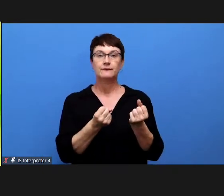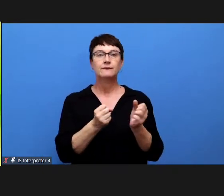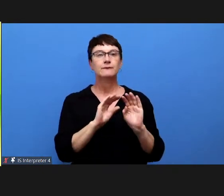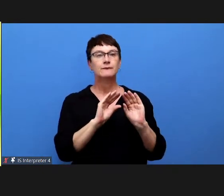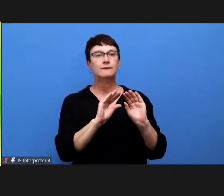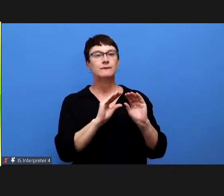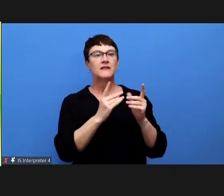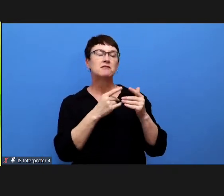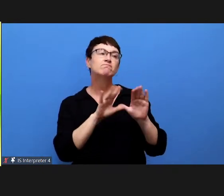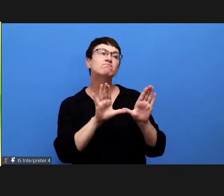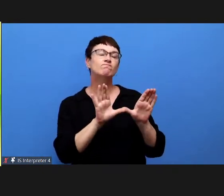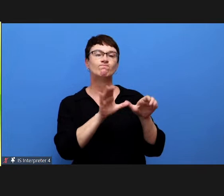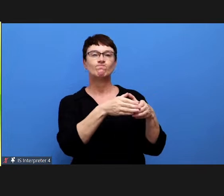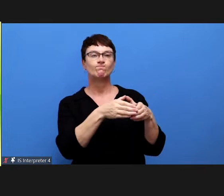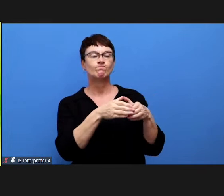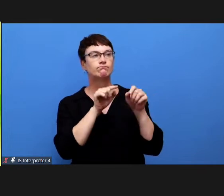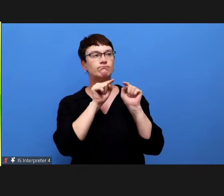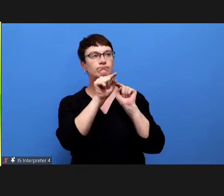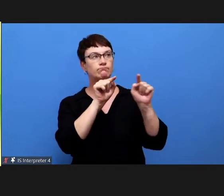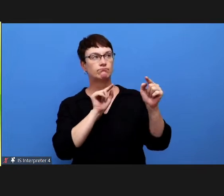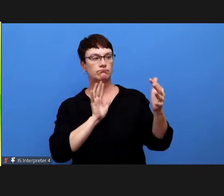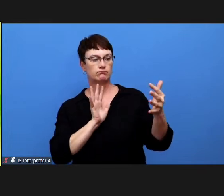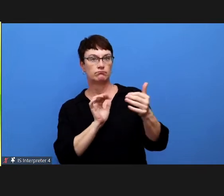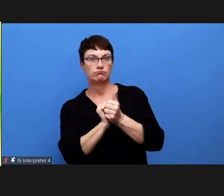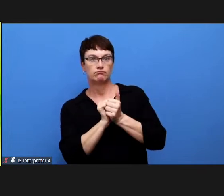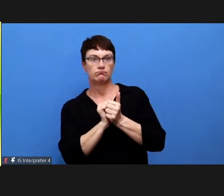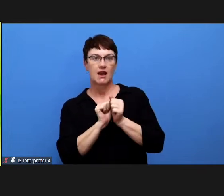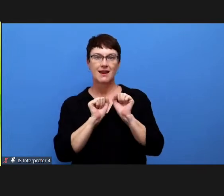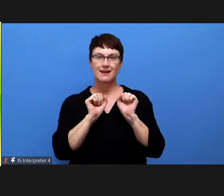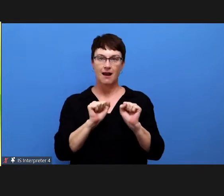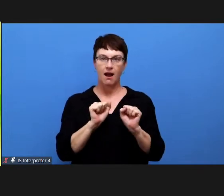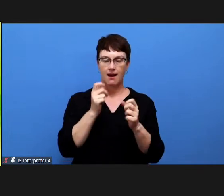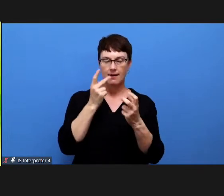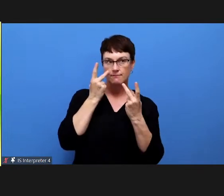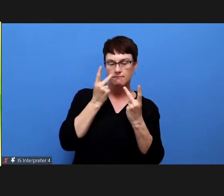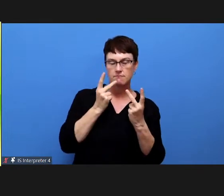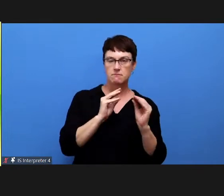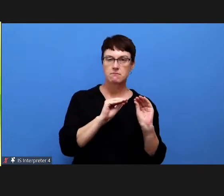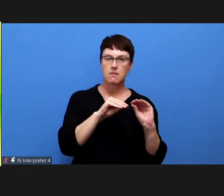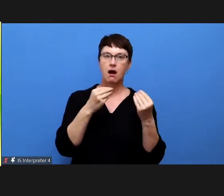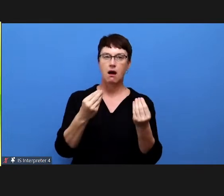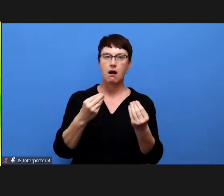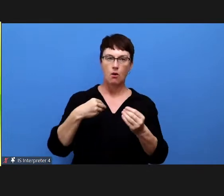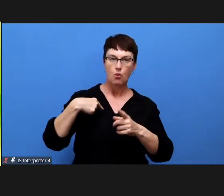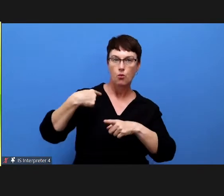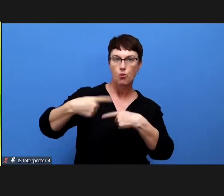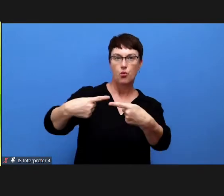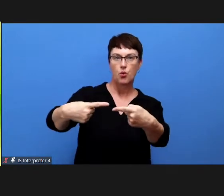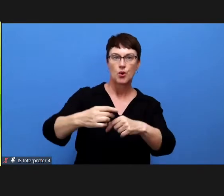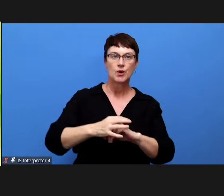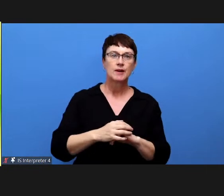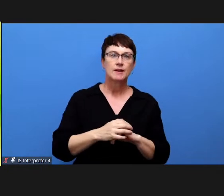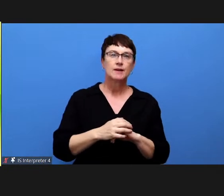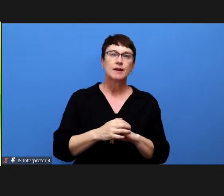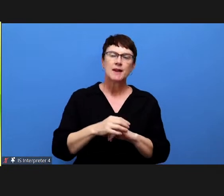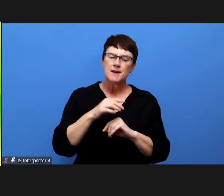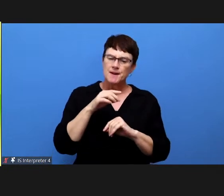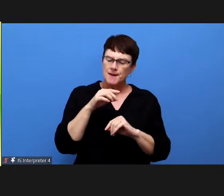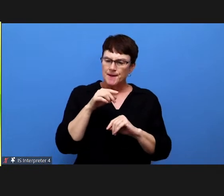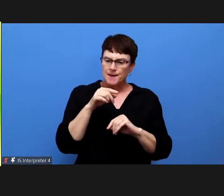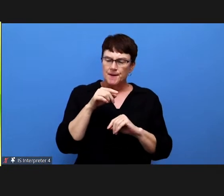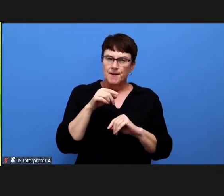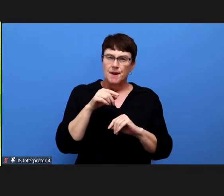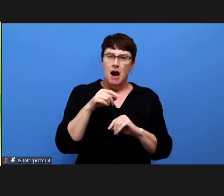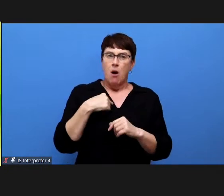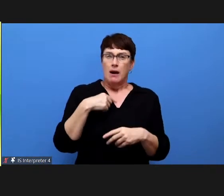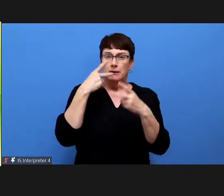led by young statisticians on these two countries. The first one is Rwanda, where they use data